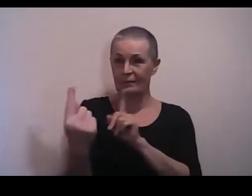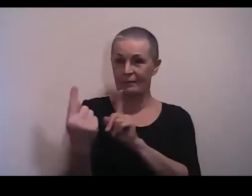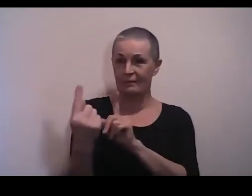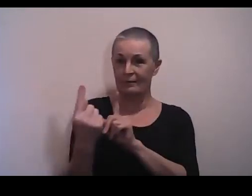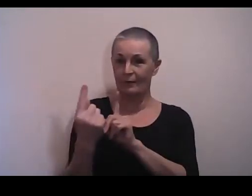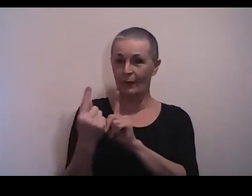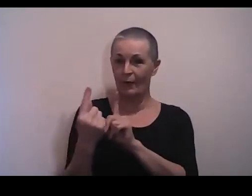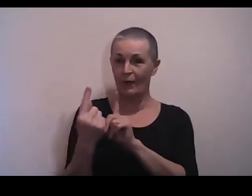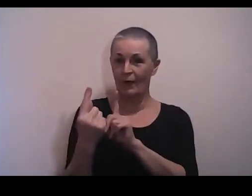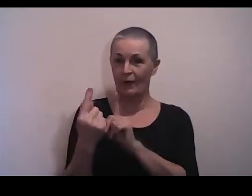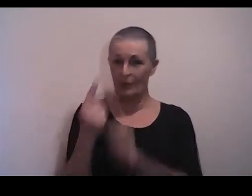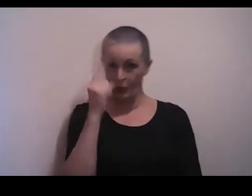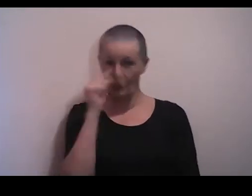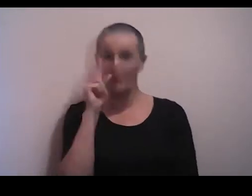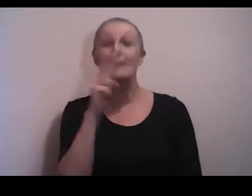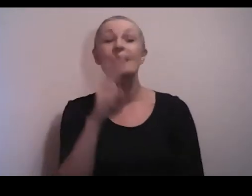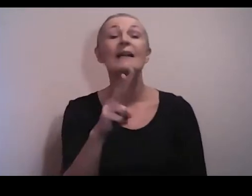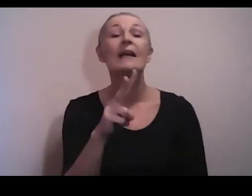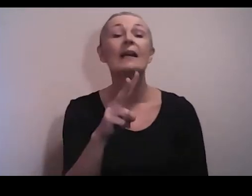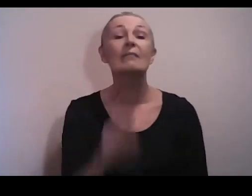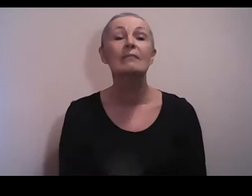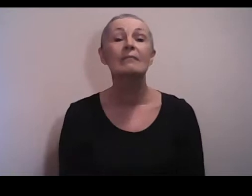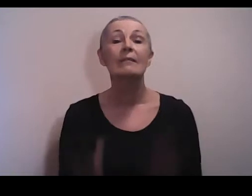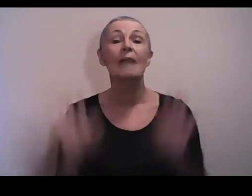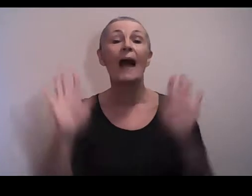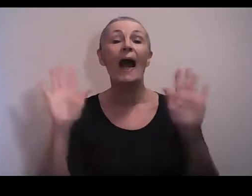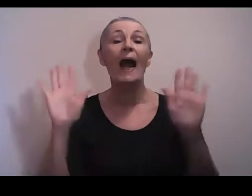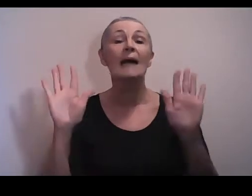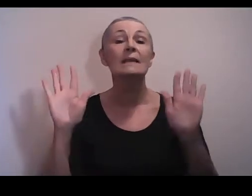can just see what I'm doing with my hands.